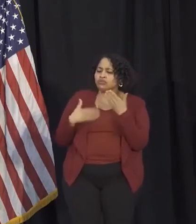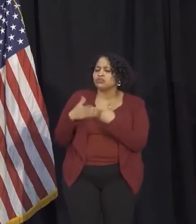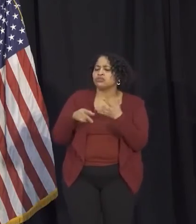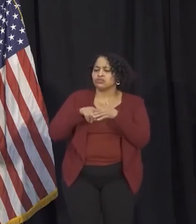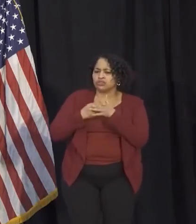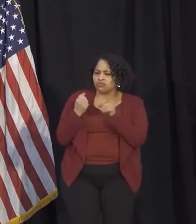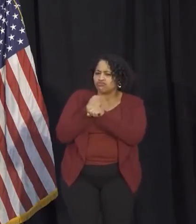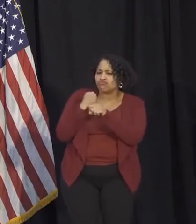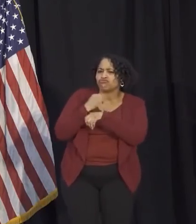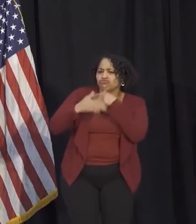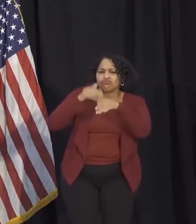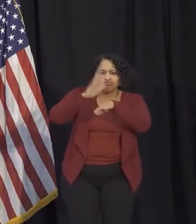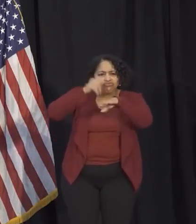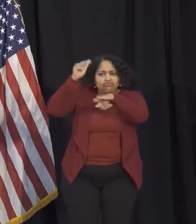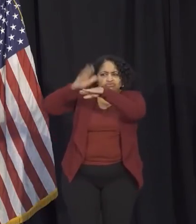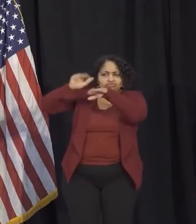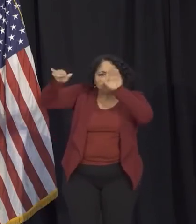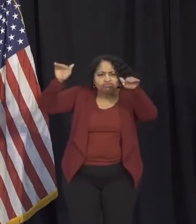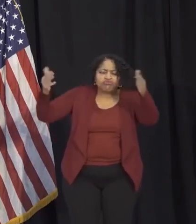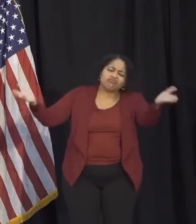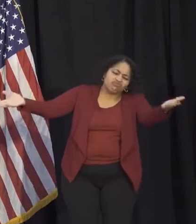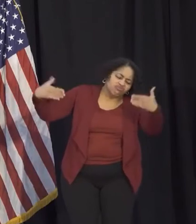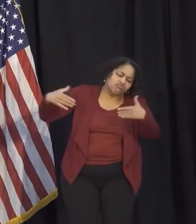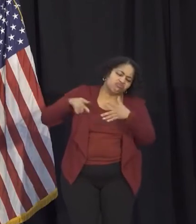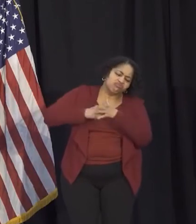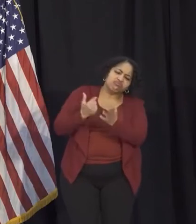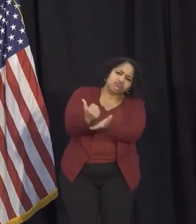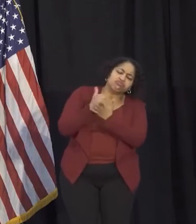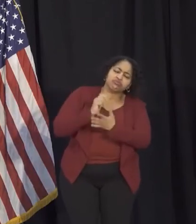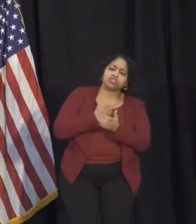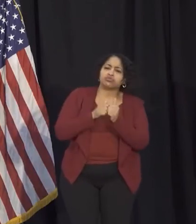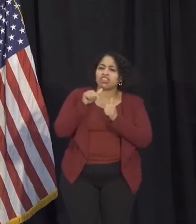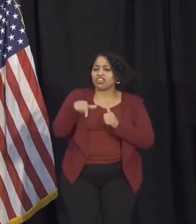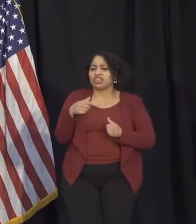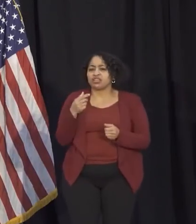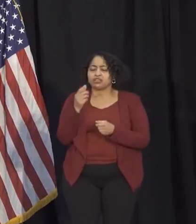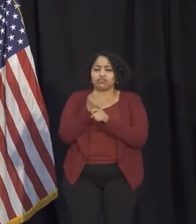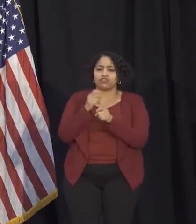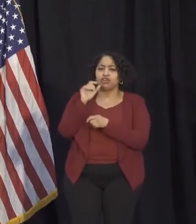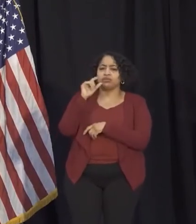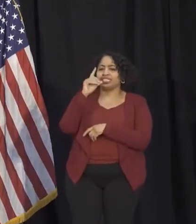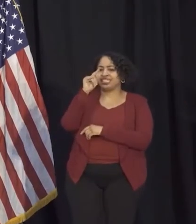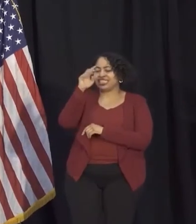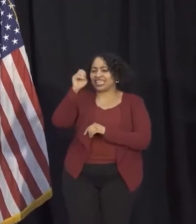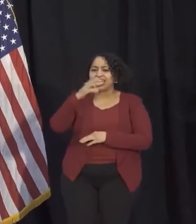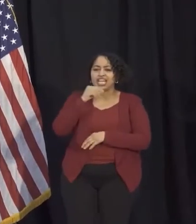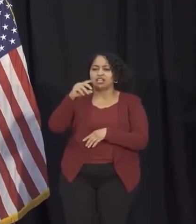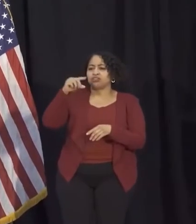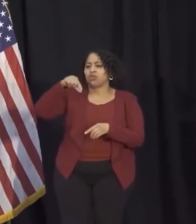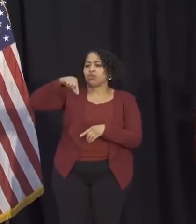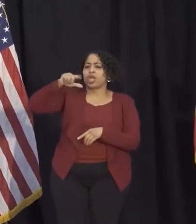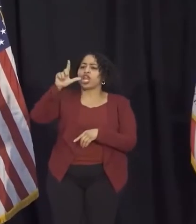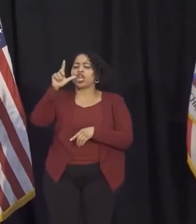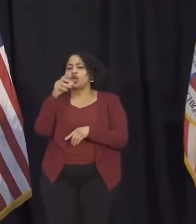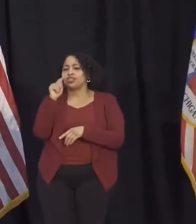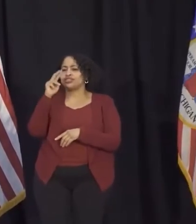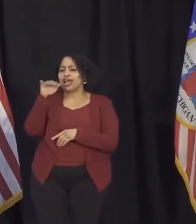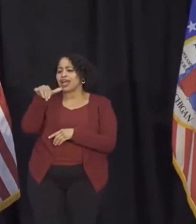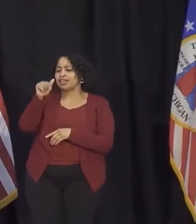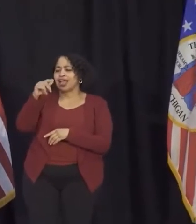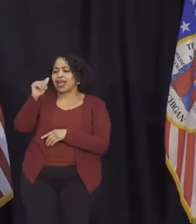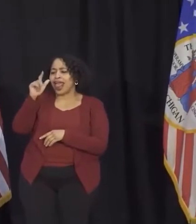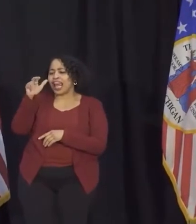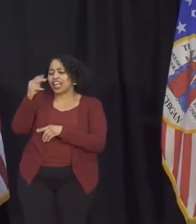mobilized, rallied, called everyone to action. Jerry Norcia from DTE, Bill Emerson from Quicken Loans, Tonya Allen